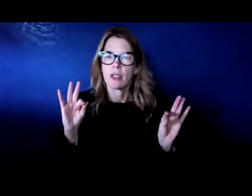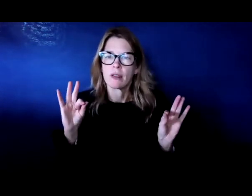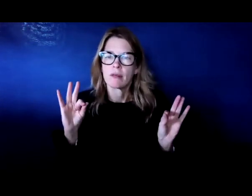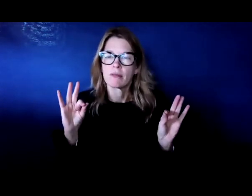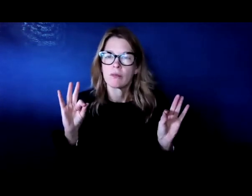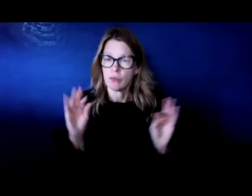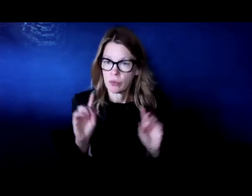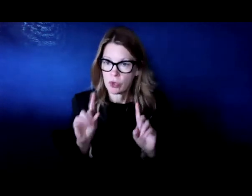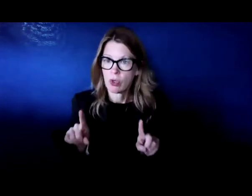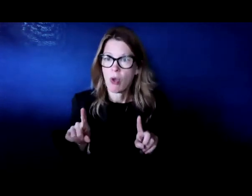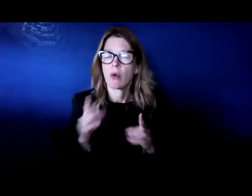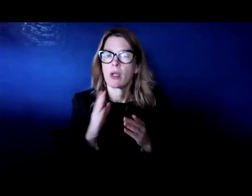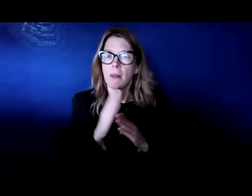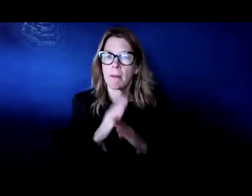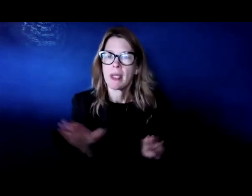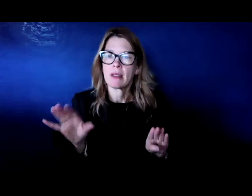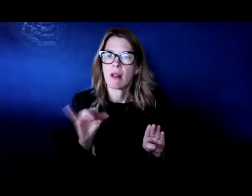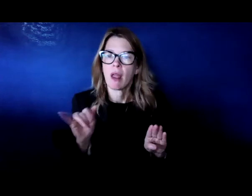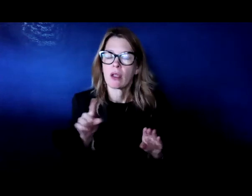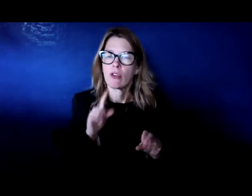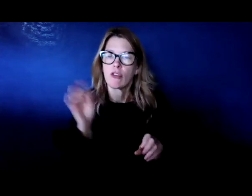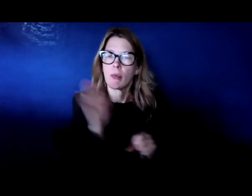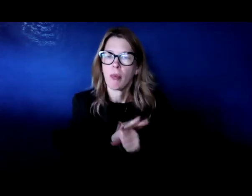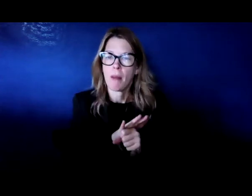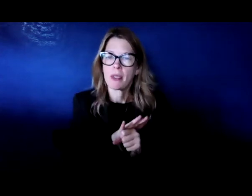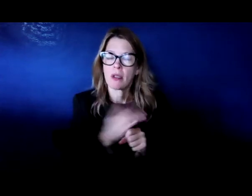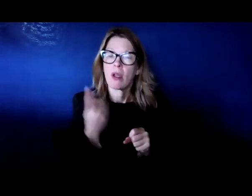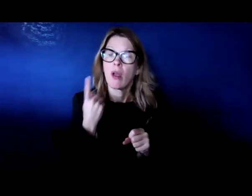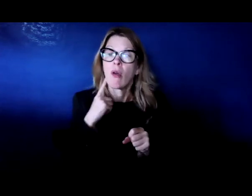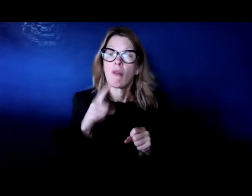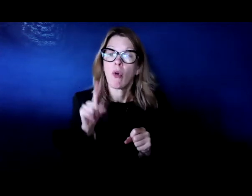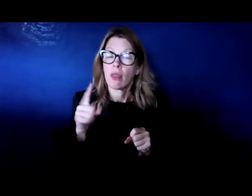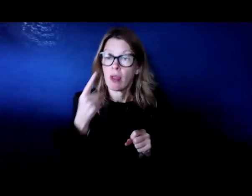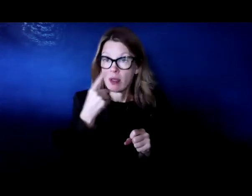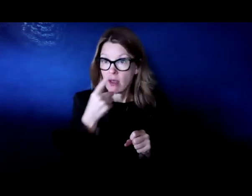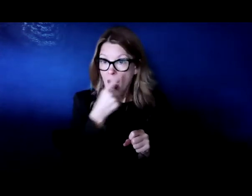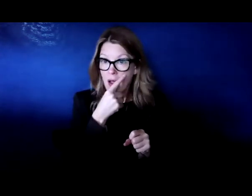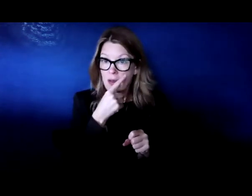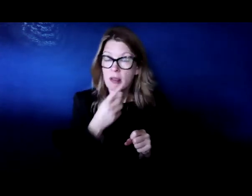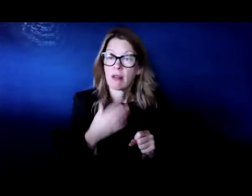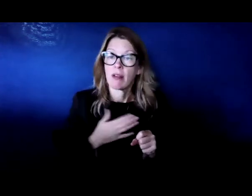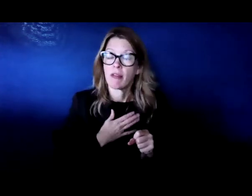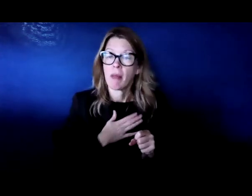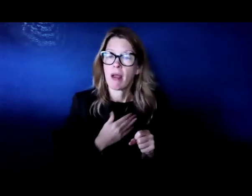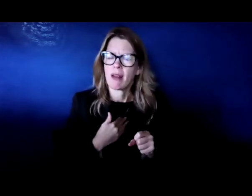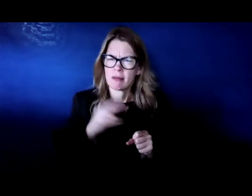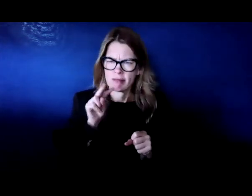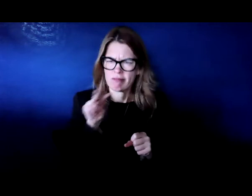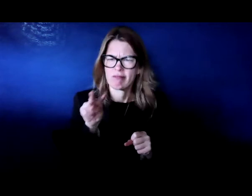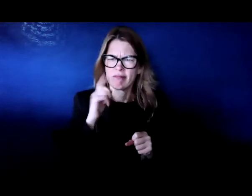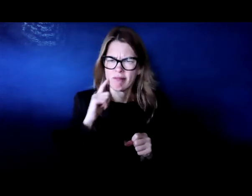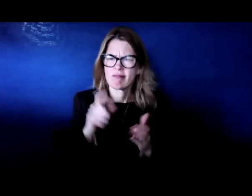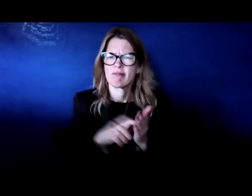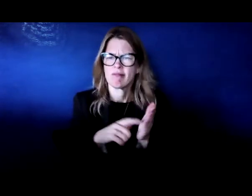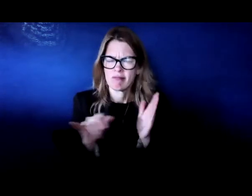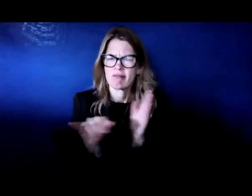have promised, for these eyes of mine have seen the Savior, whom